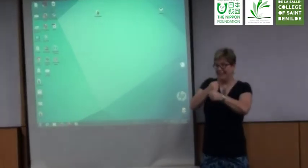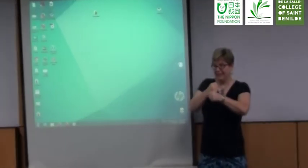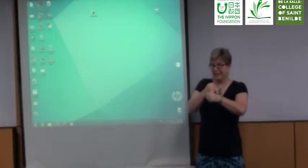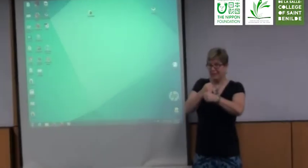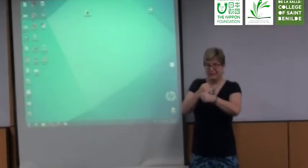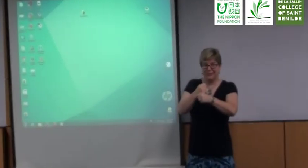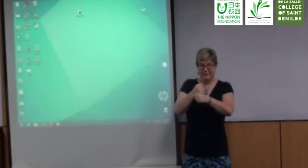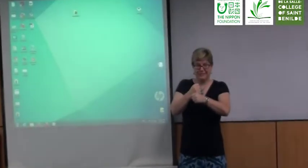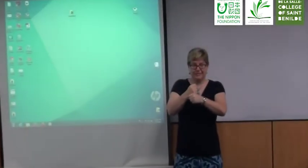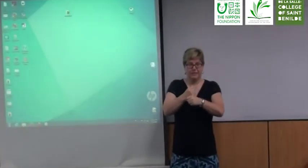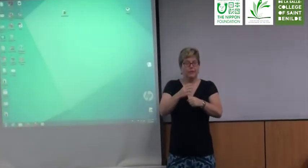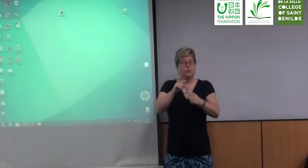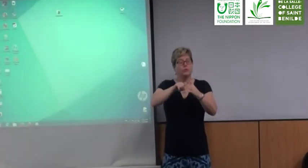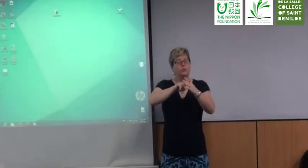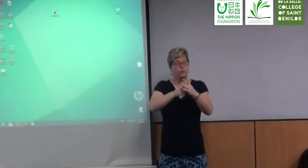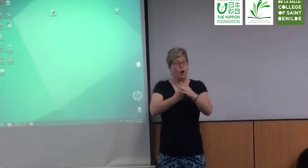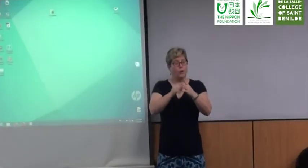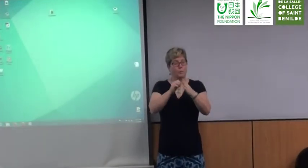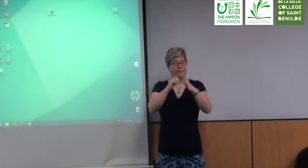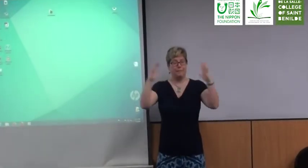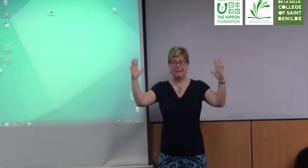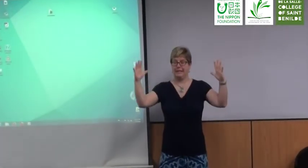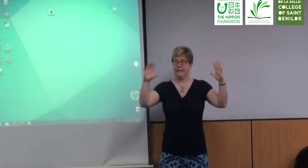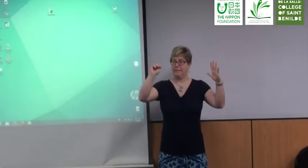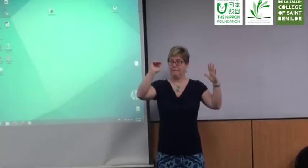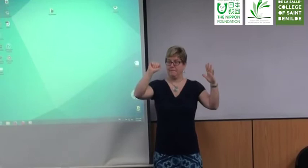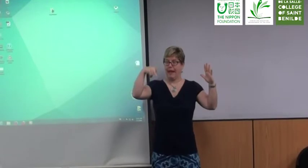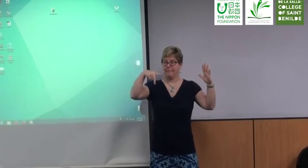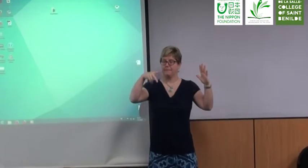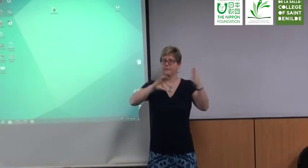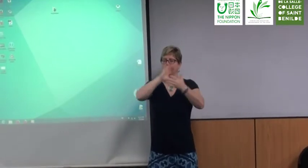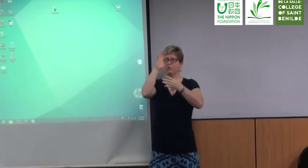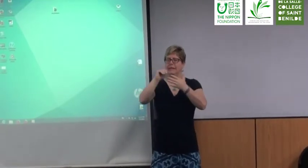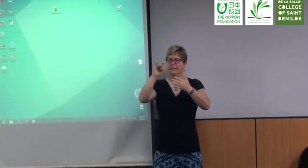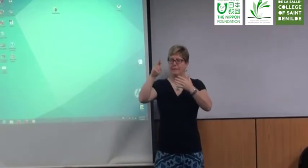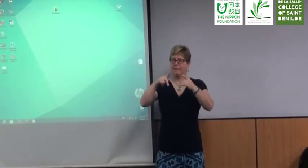We have a lot more to do. Weeks like